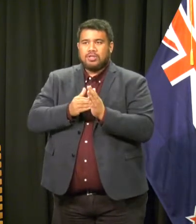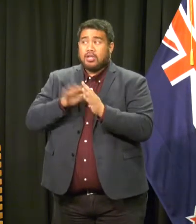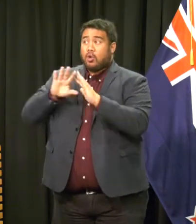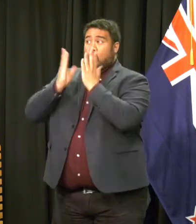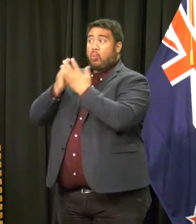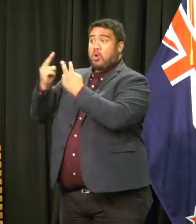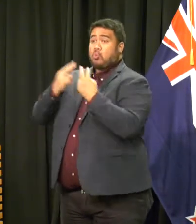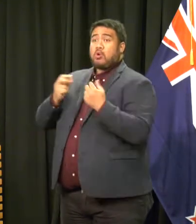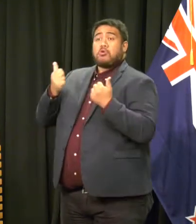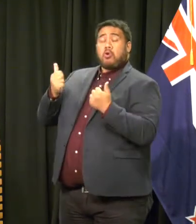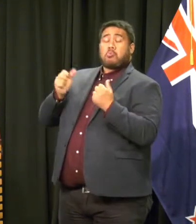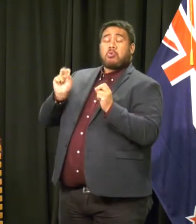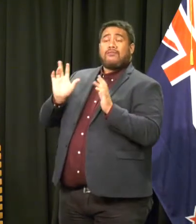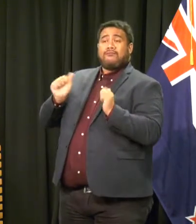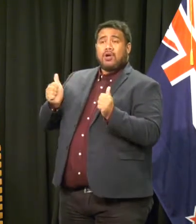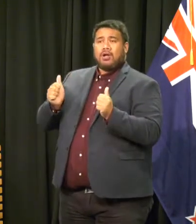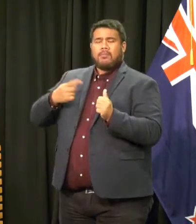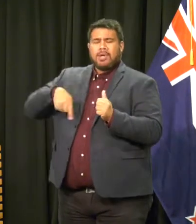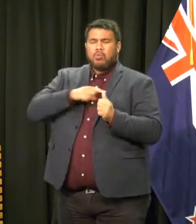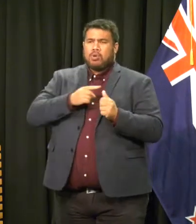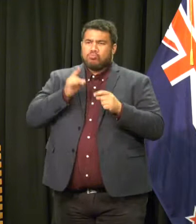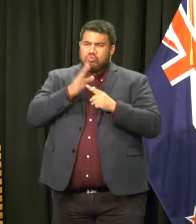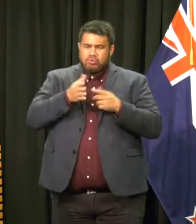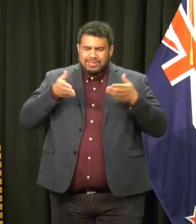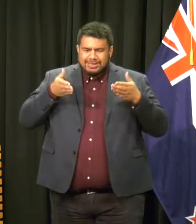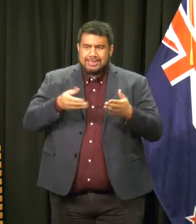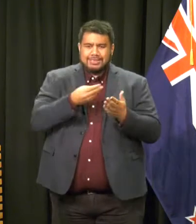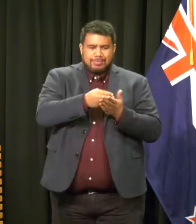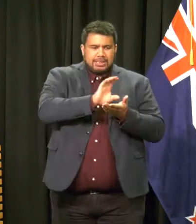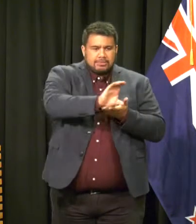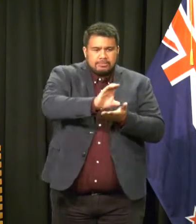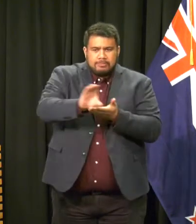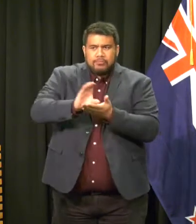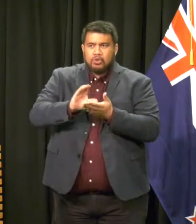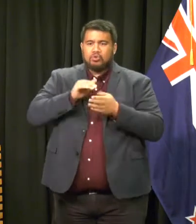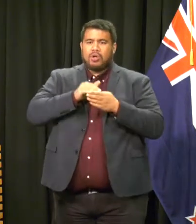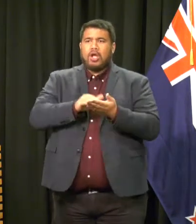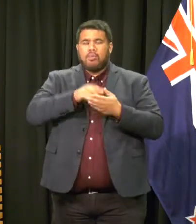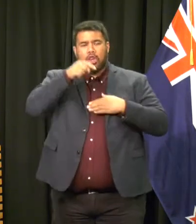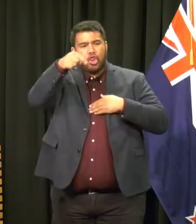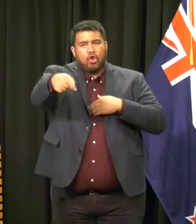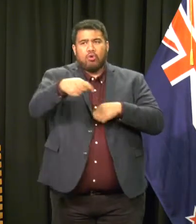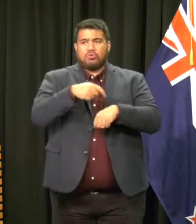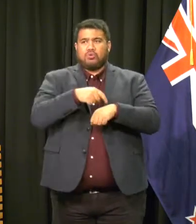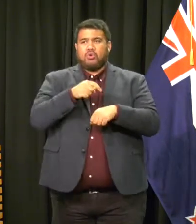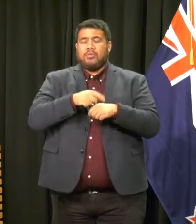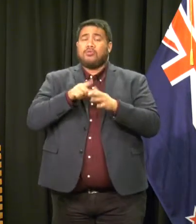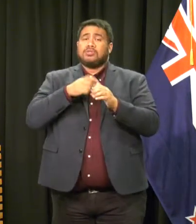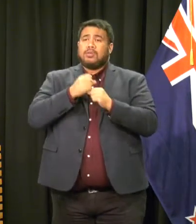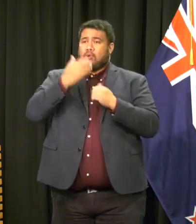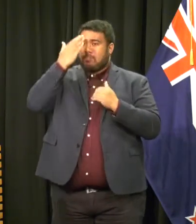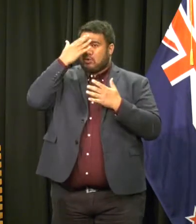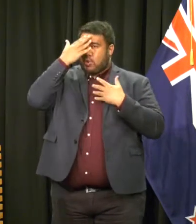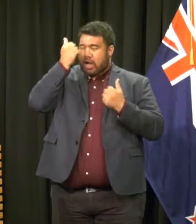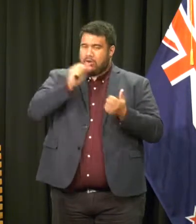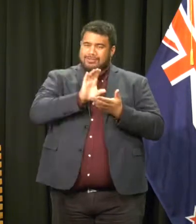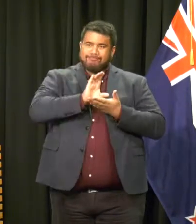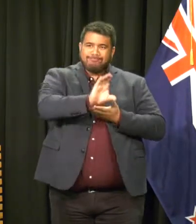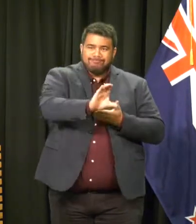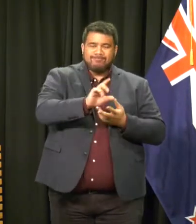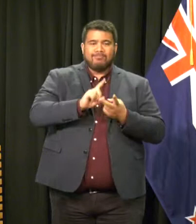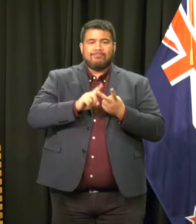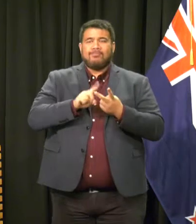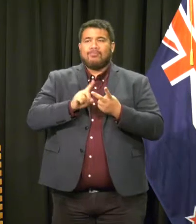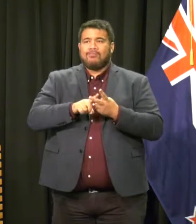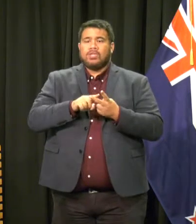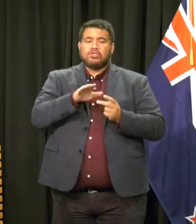That finally means prioritising spending on areas that will make the biggest difference in the long term. It means taking mental health seriously, breaking the cycle